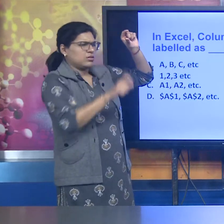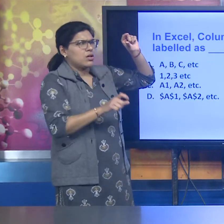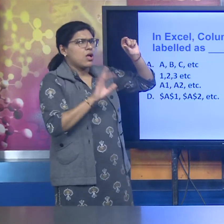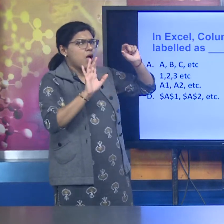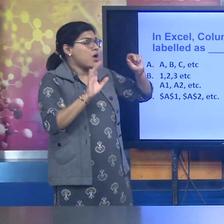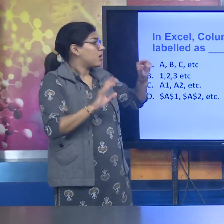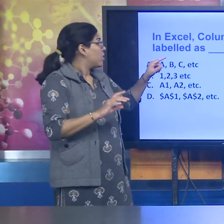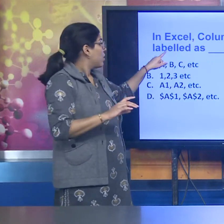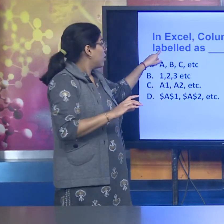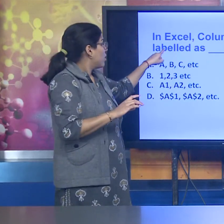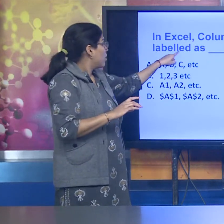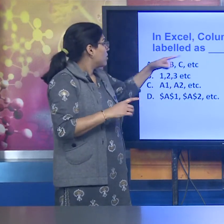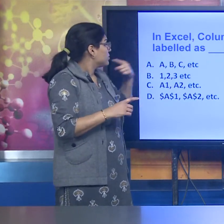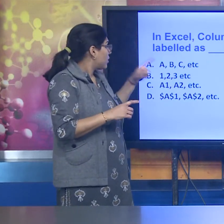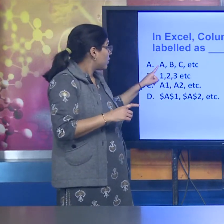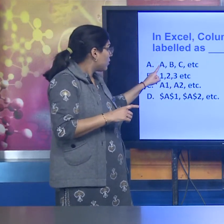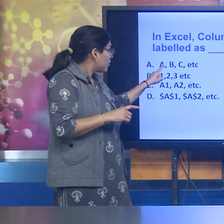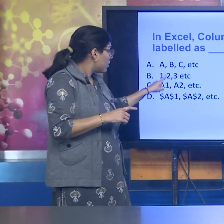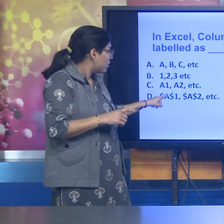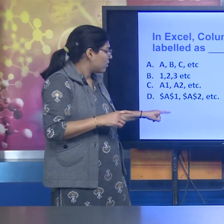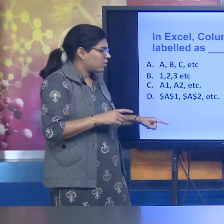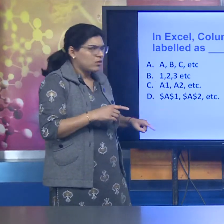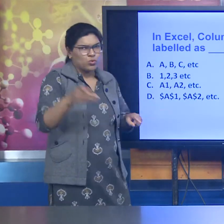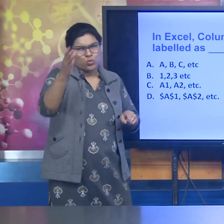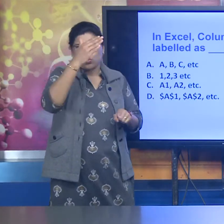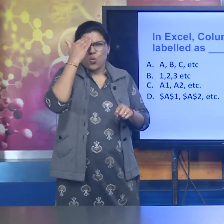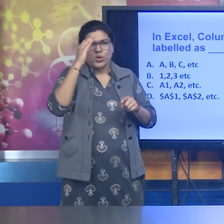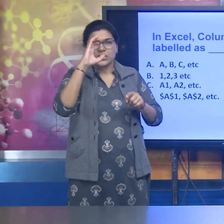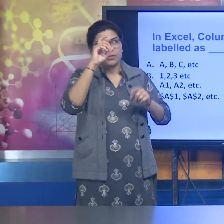columns are labeled as